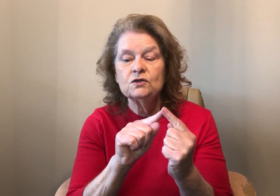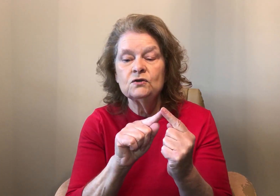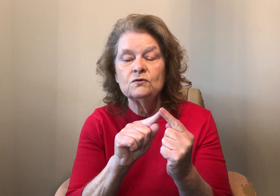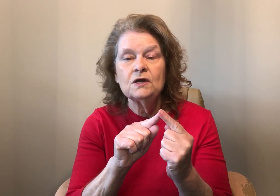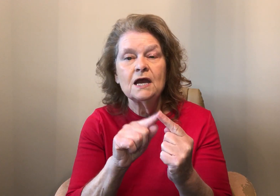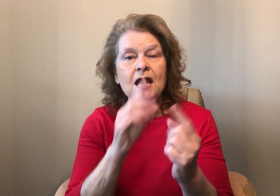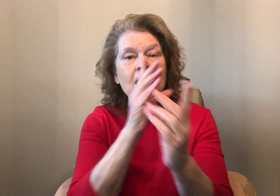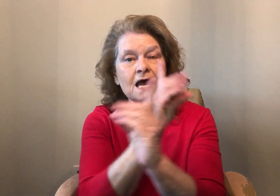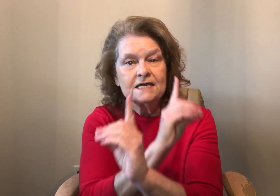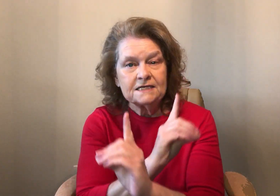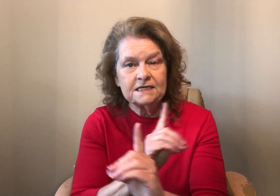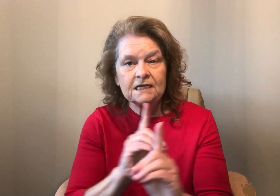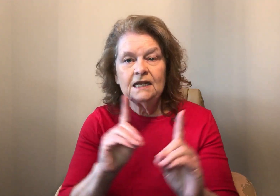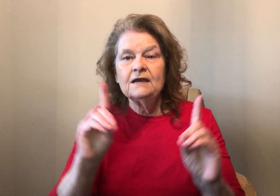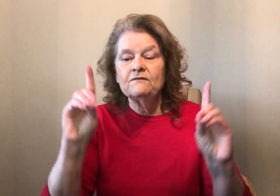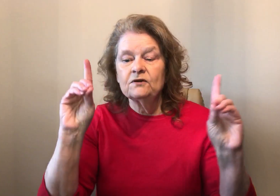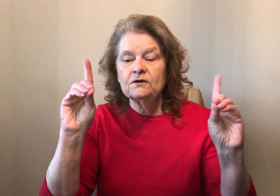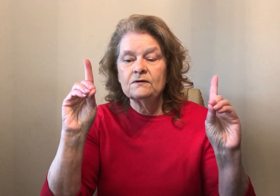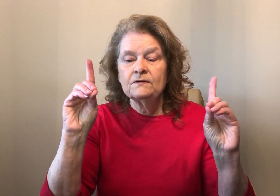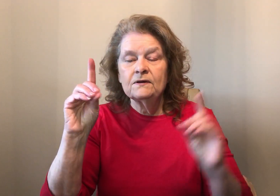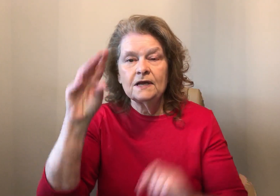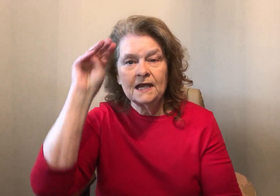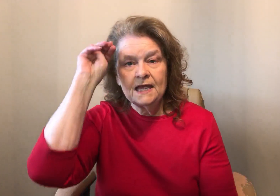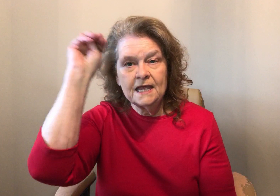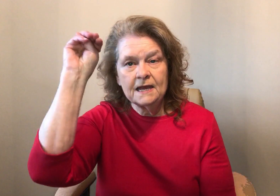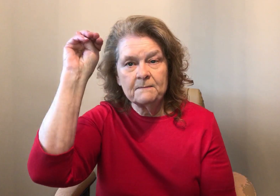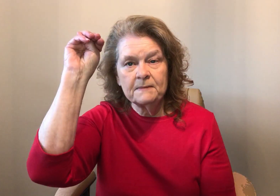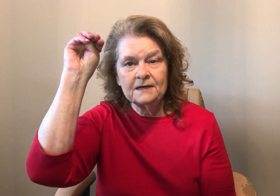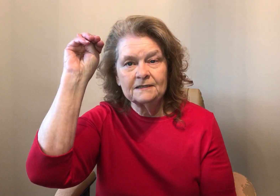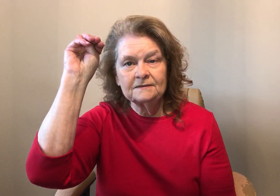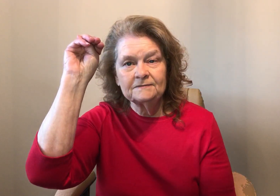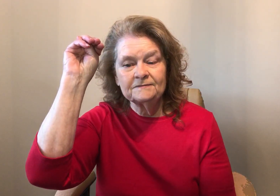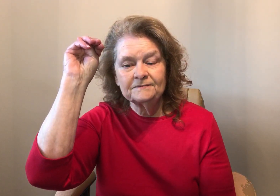to deliver him.